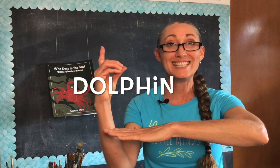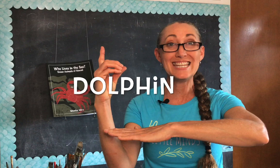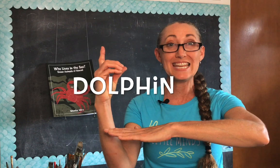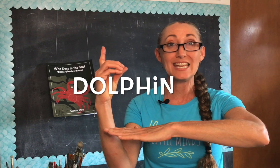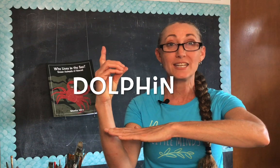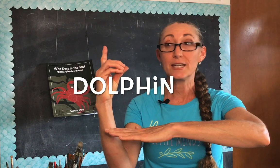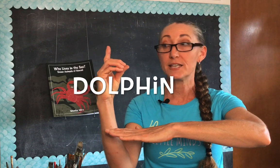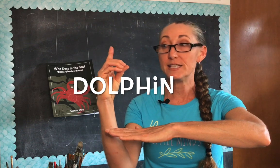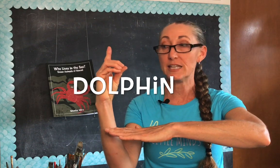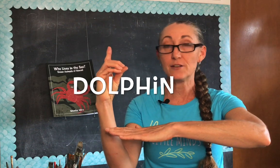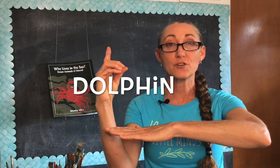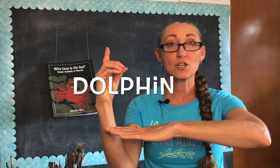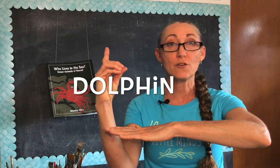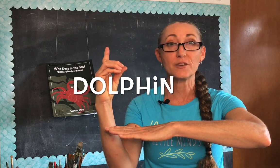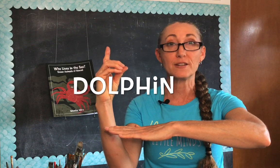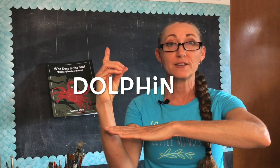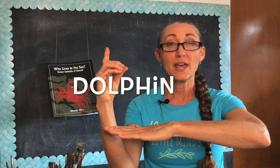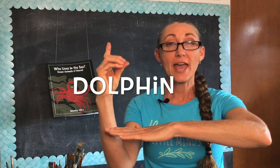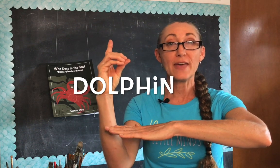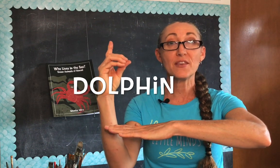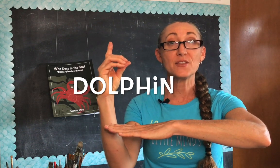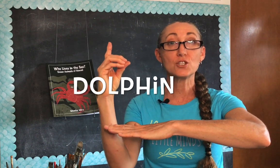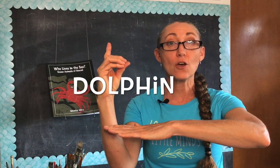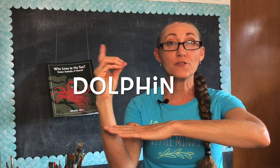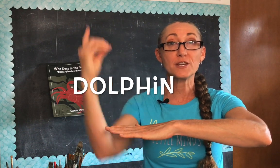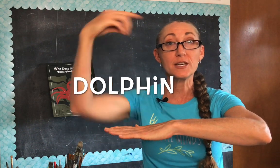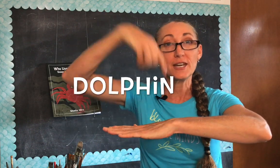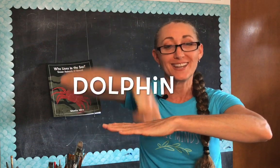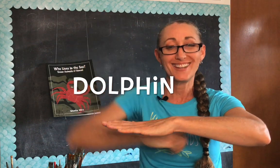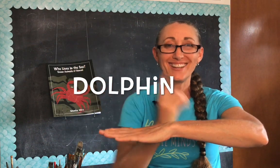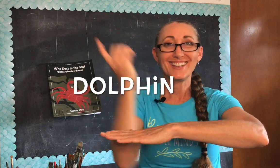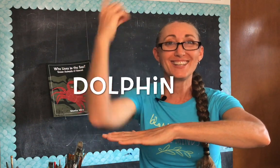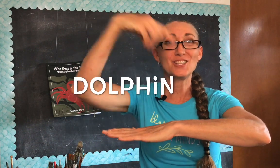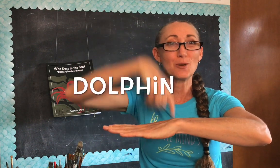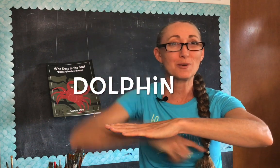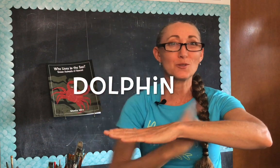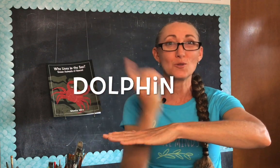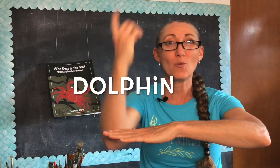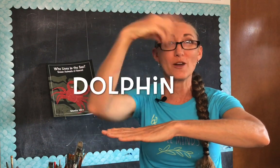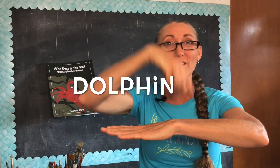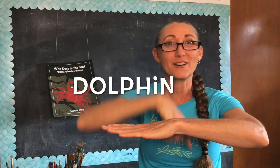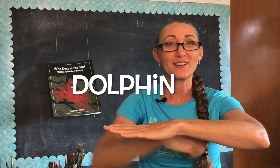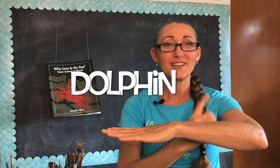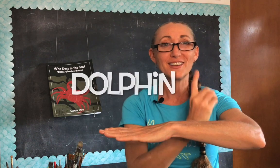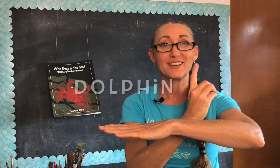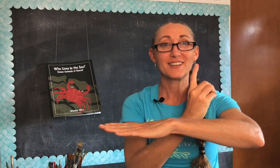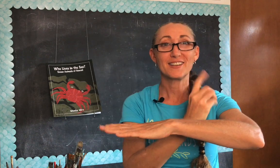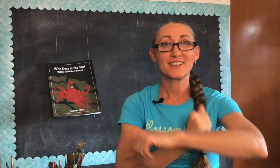D. D for dolphin. And then the dolphin is jumping through the water.